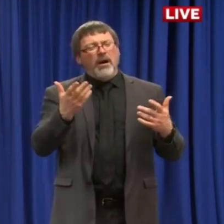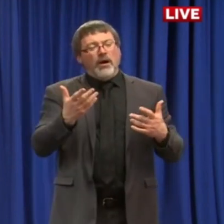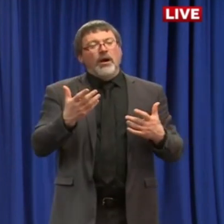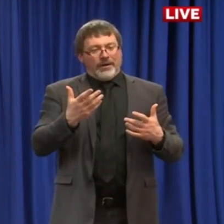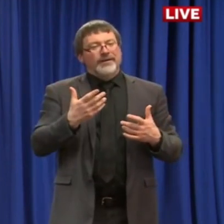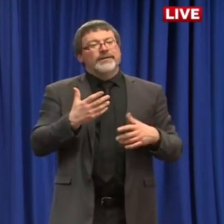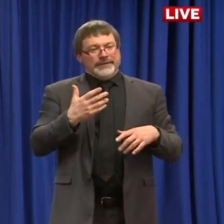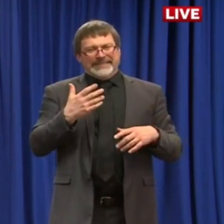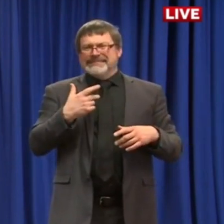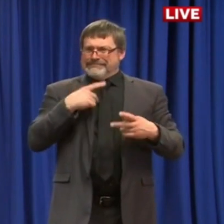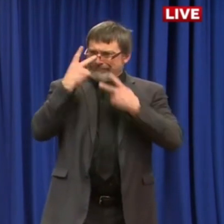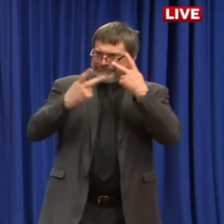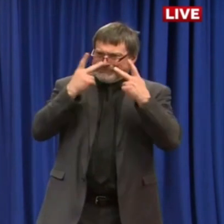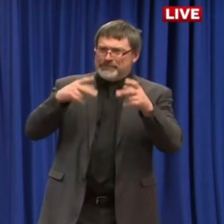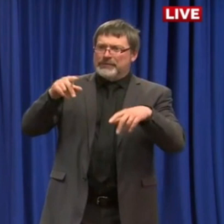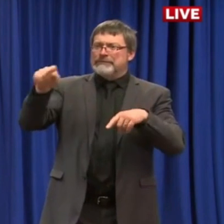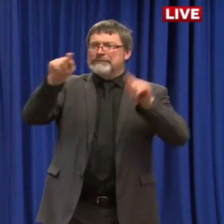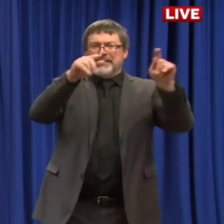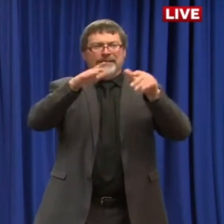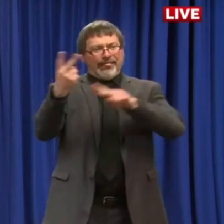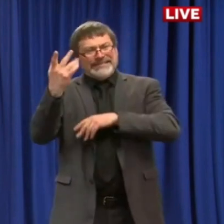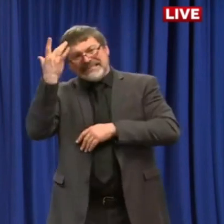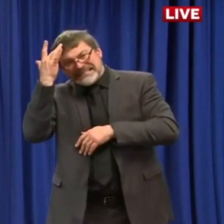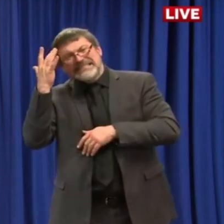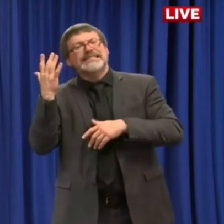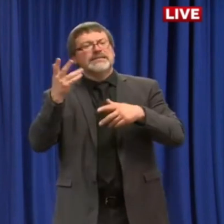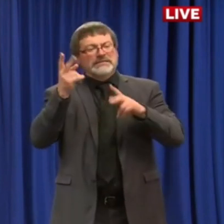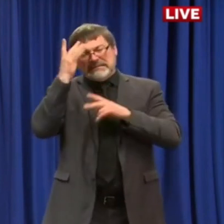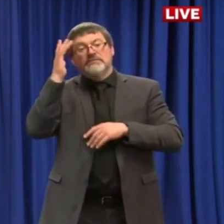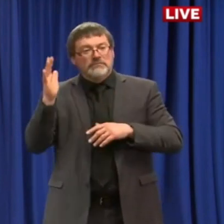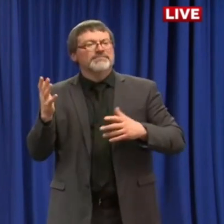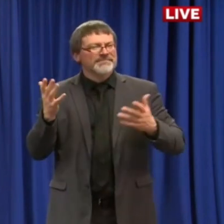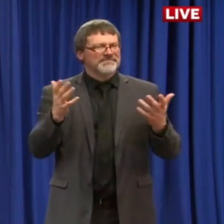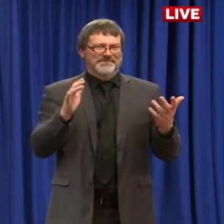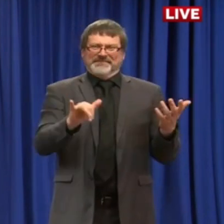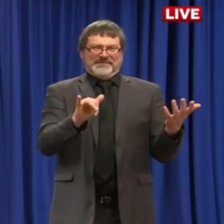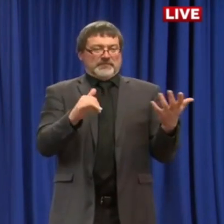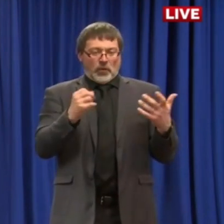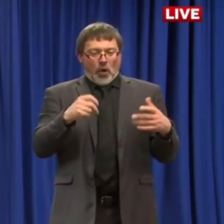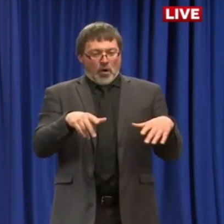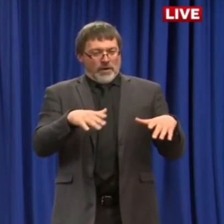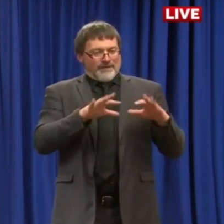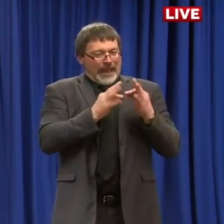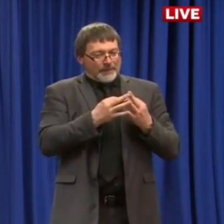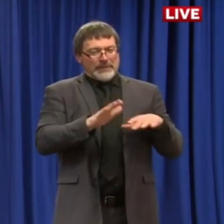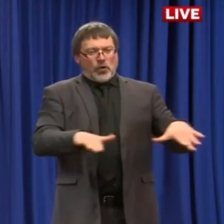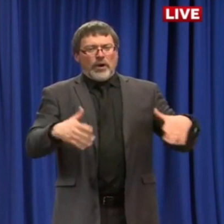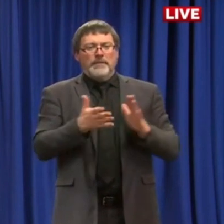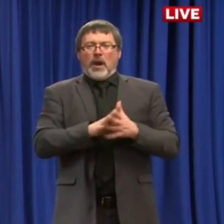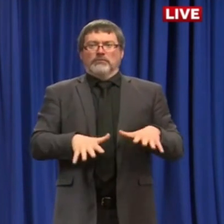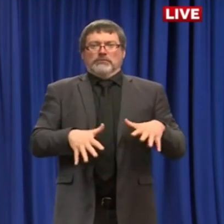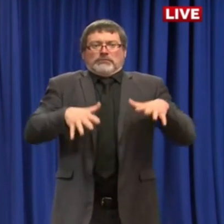entire system. And the kids the people that I think face the brunt of it the most, not just on the physical side of the pandemic, but on the mental side are the